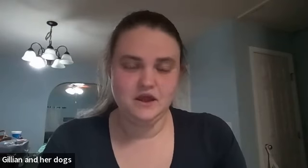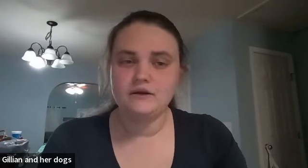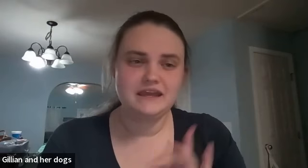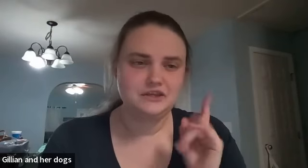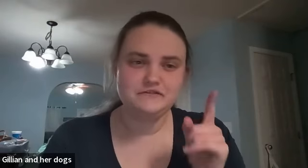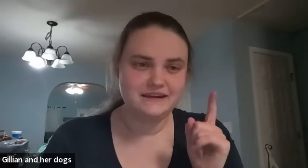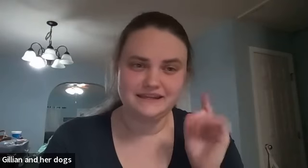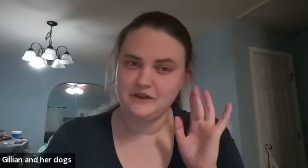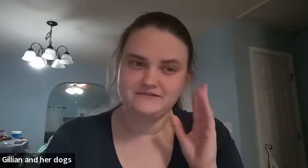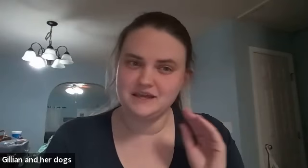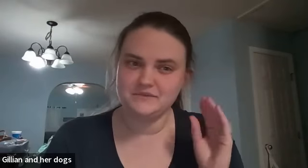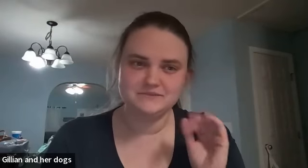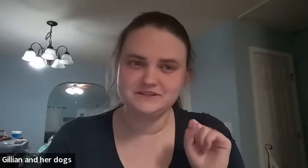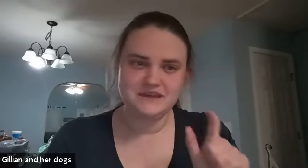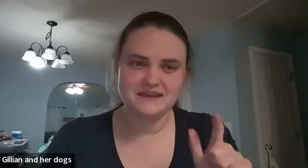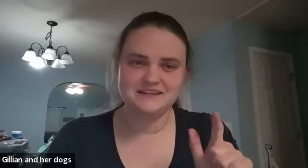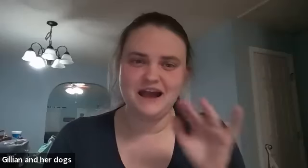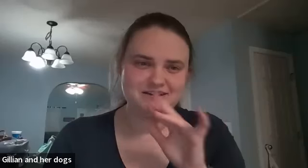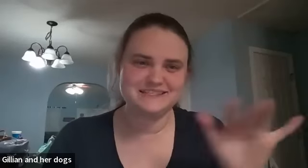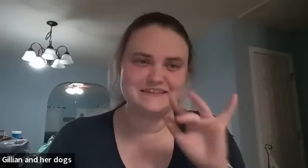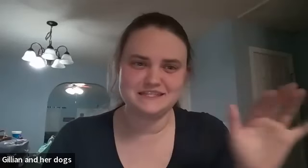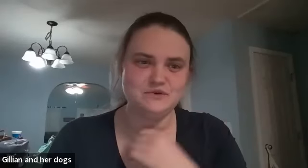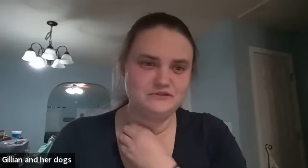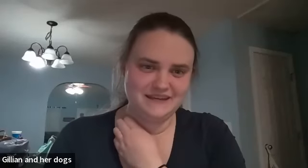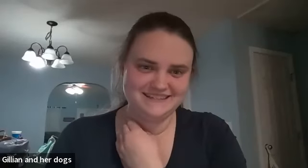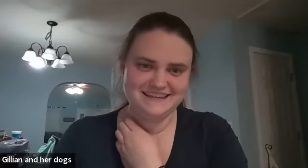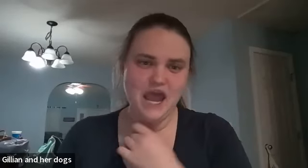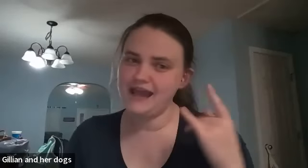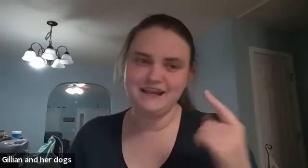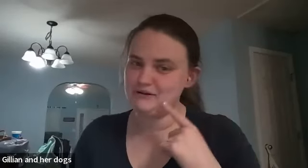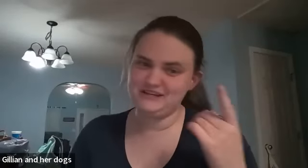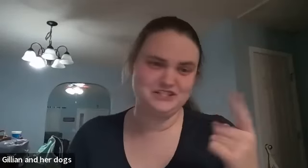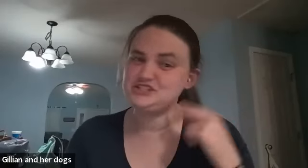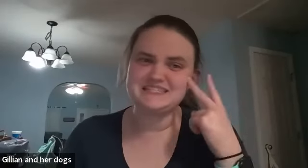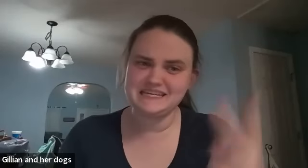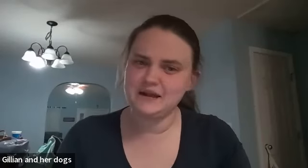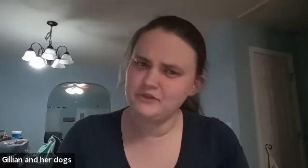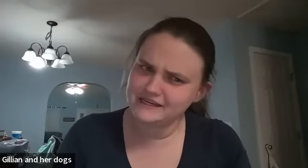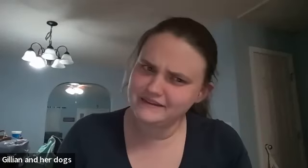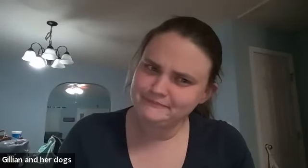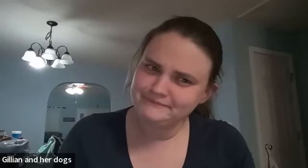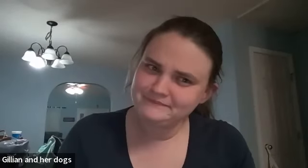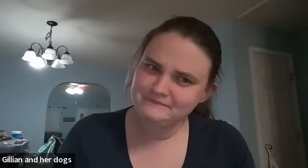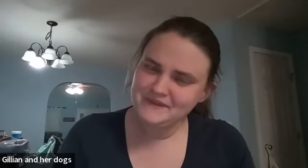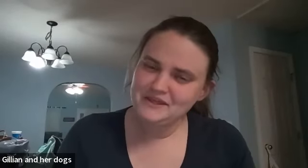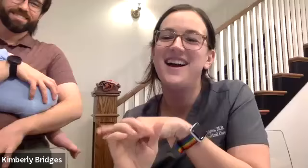Okay, you've had to either have some experience with ASL. I could see that smoothness. I could just see it. I'm looking like, you